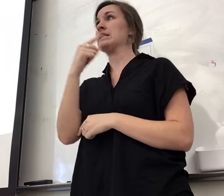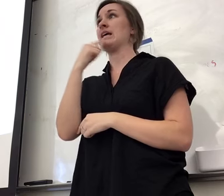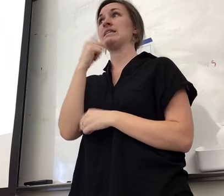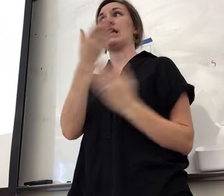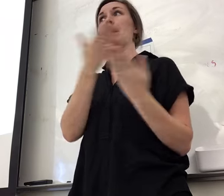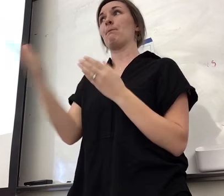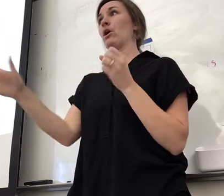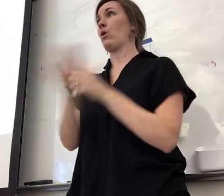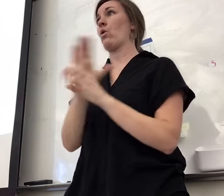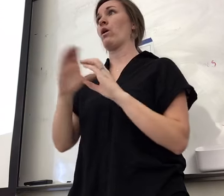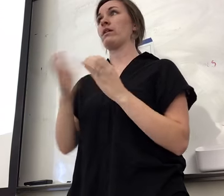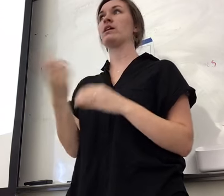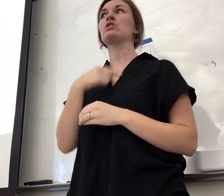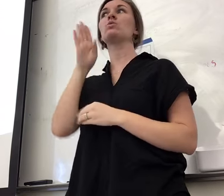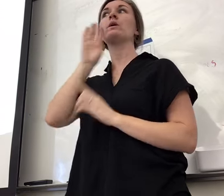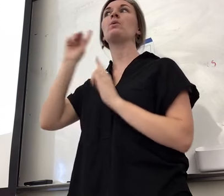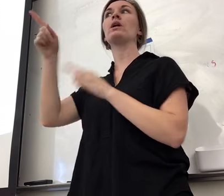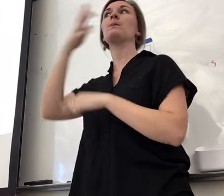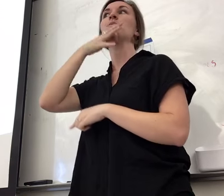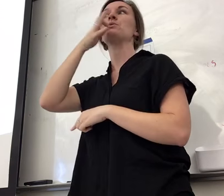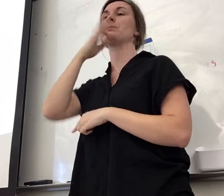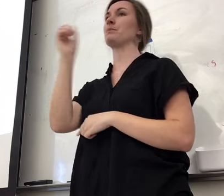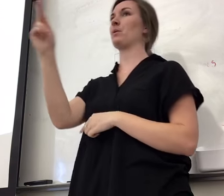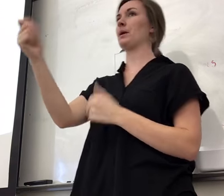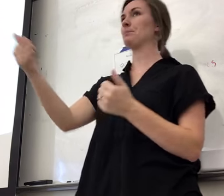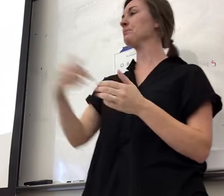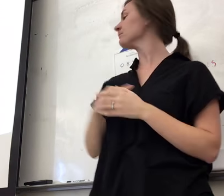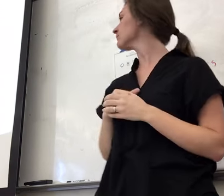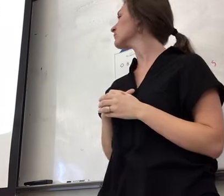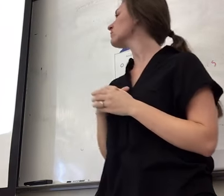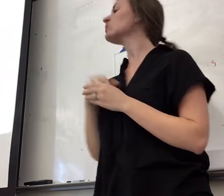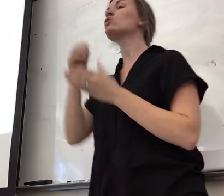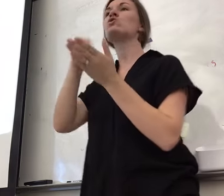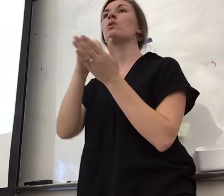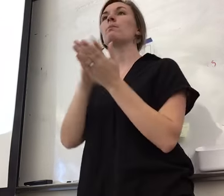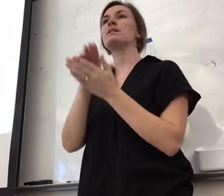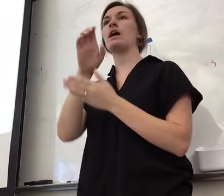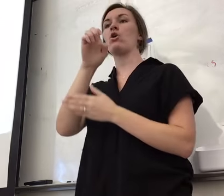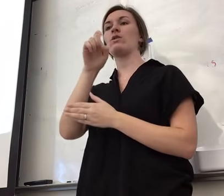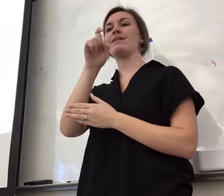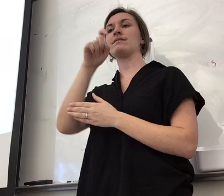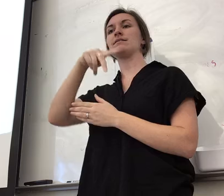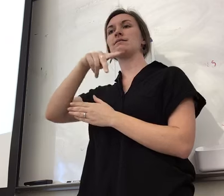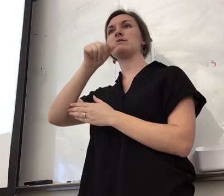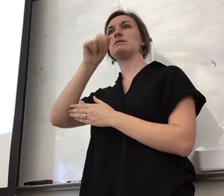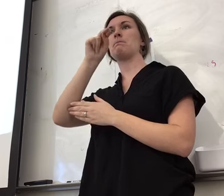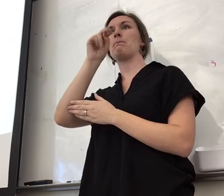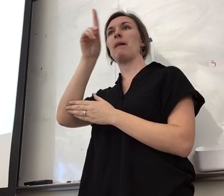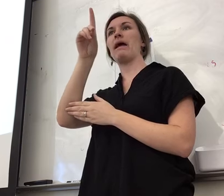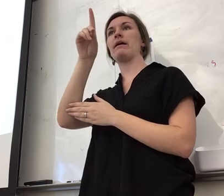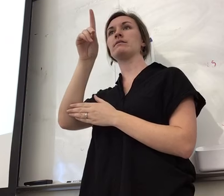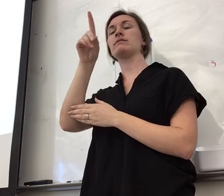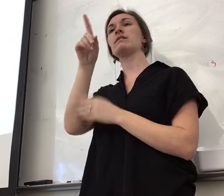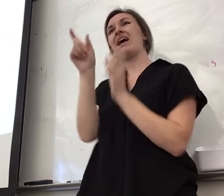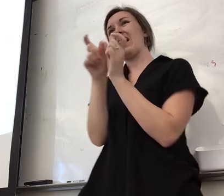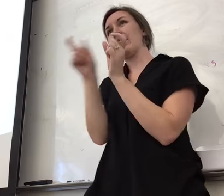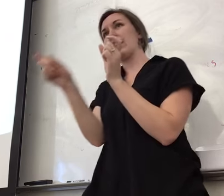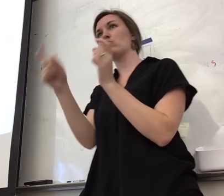Yeah, we'll come in just a sec. Cool. Put expand, and then you can also put next to that compromise.